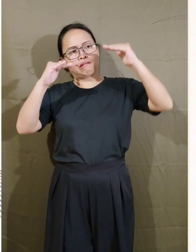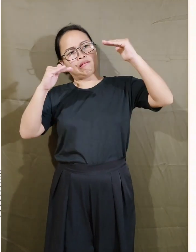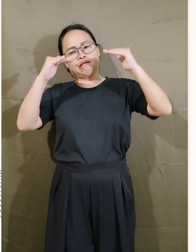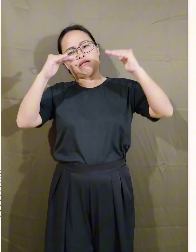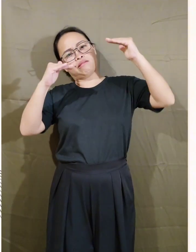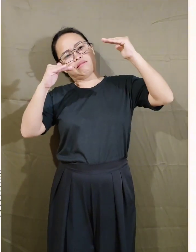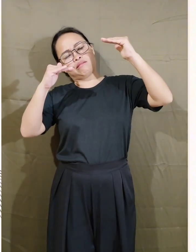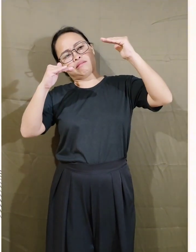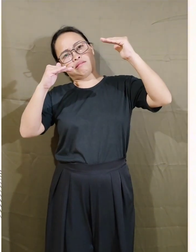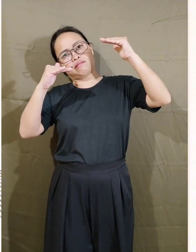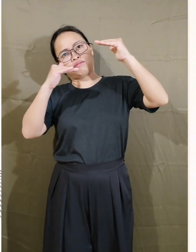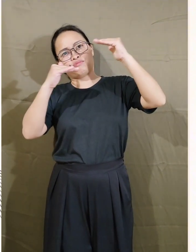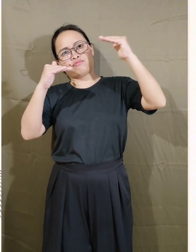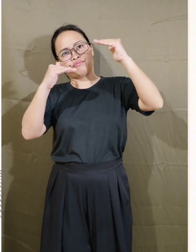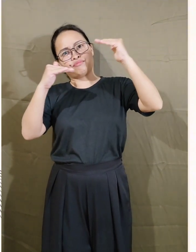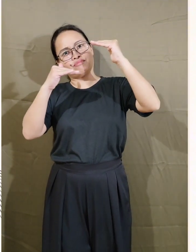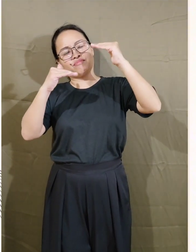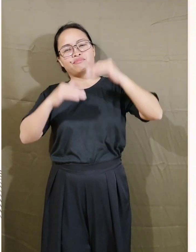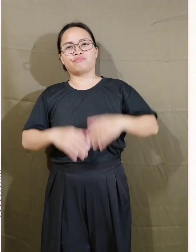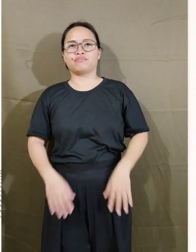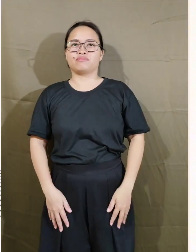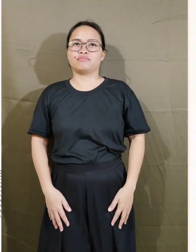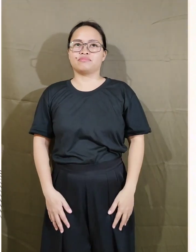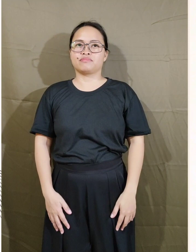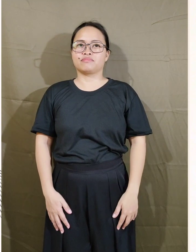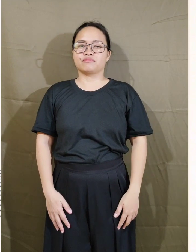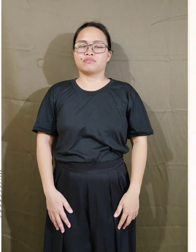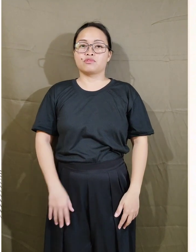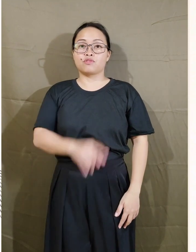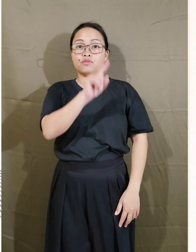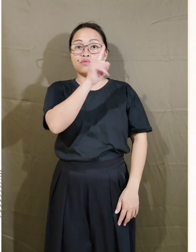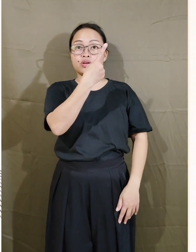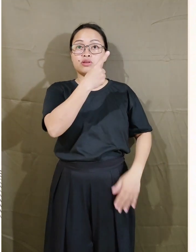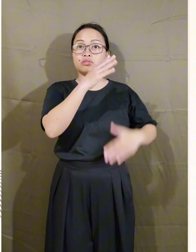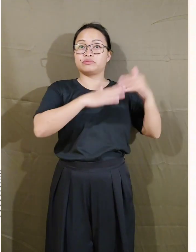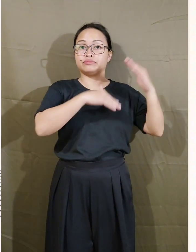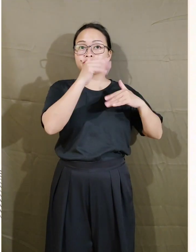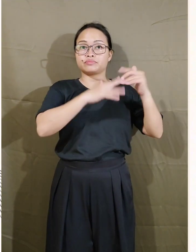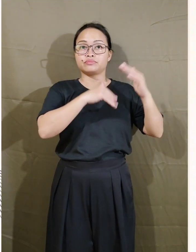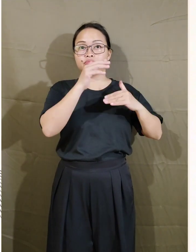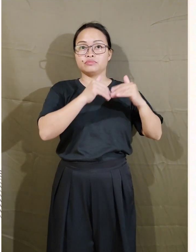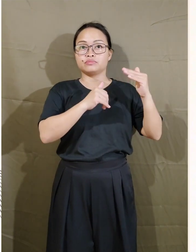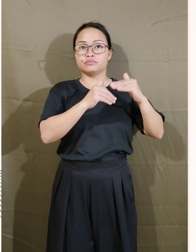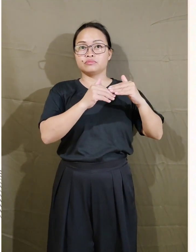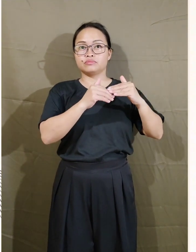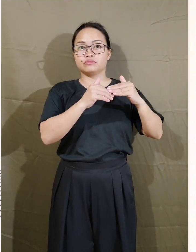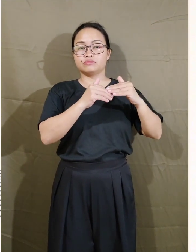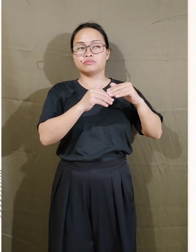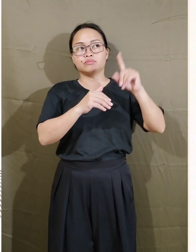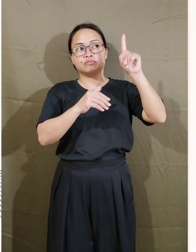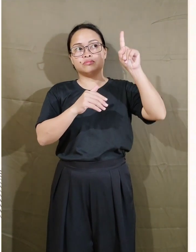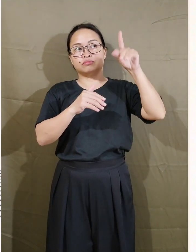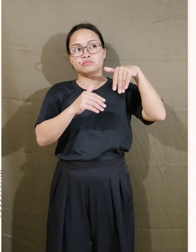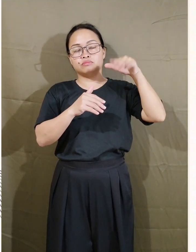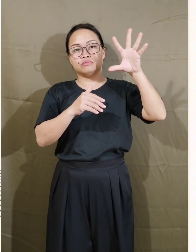So this is the height of the first building, and this is also for the second